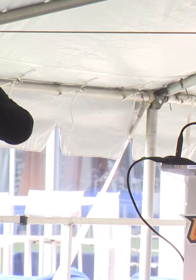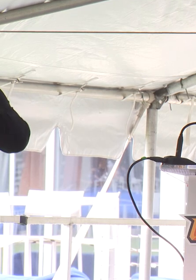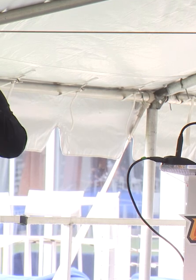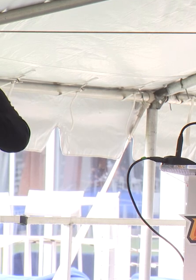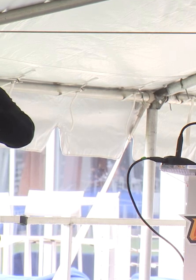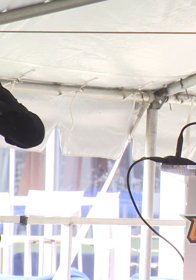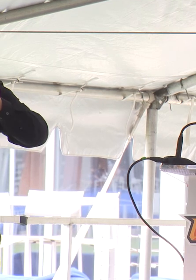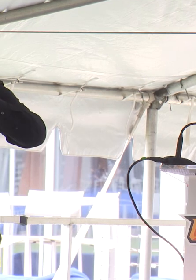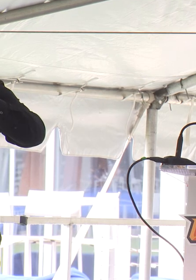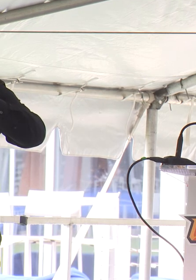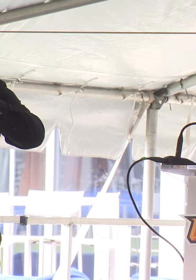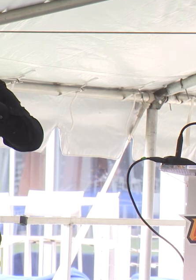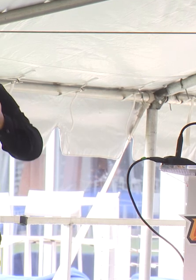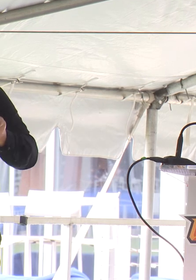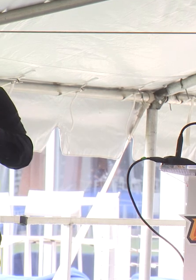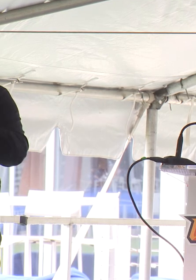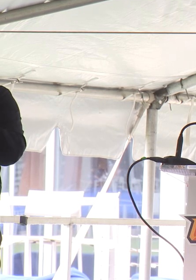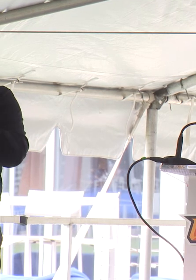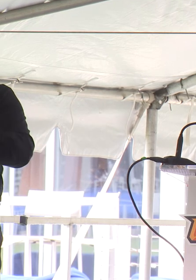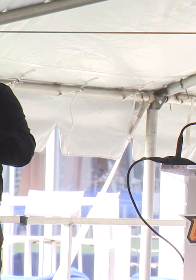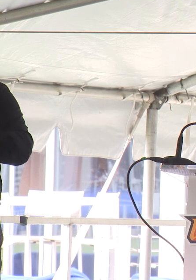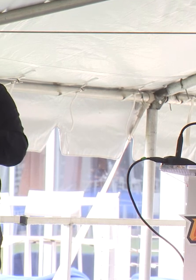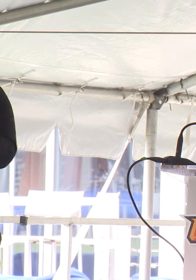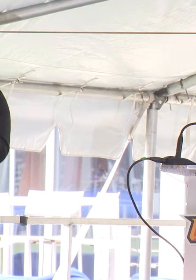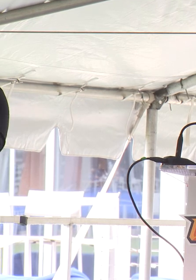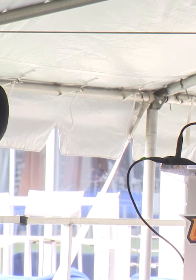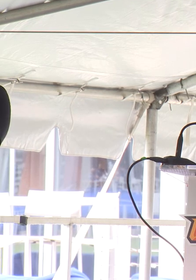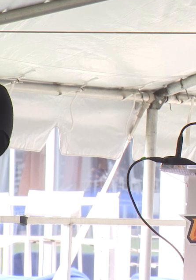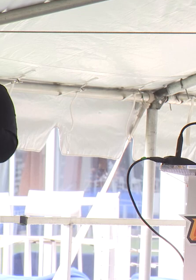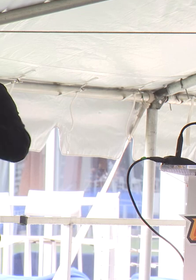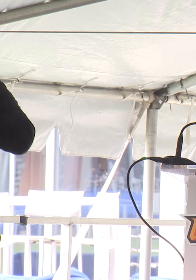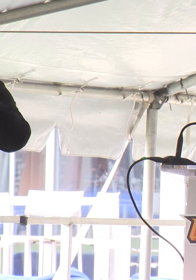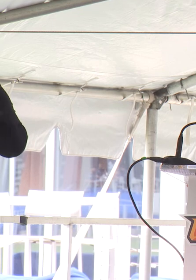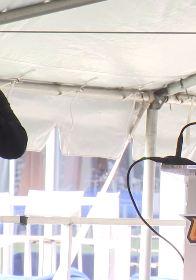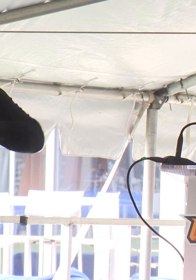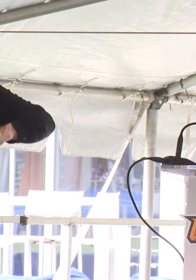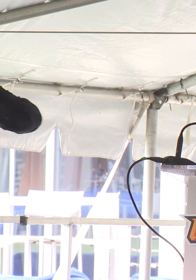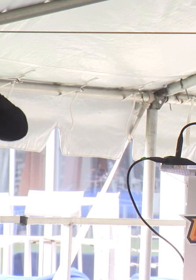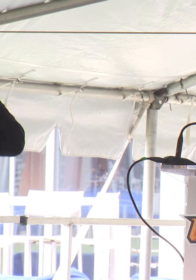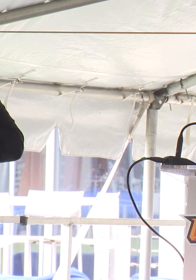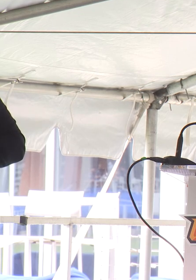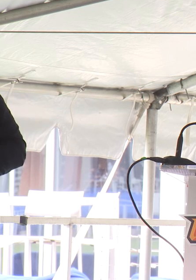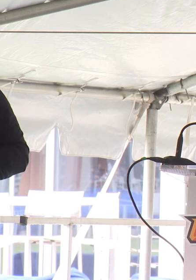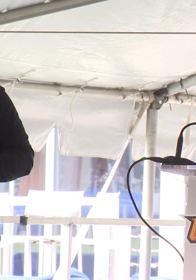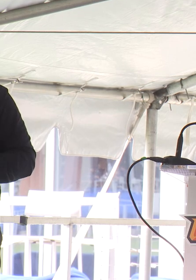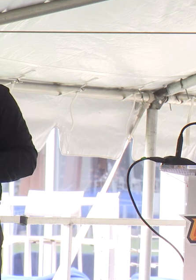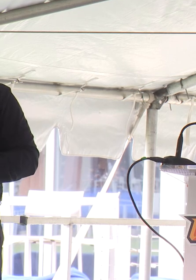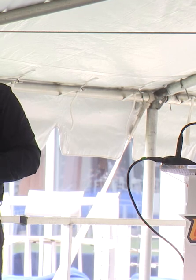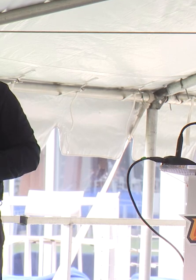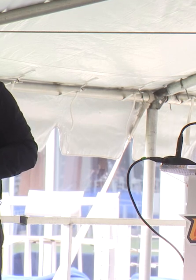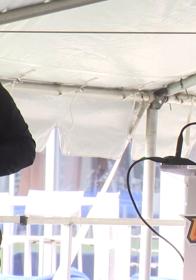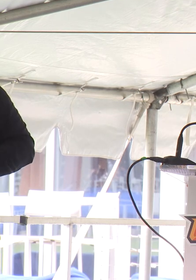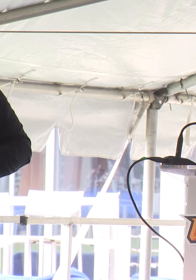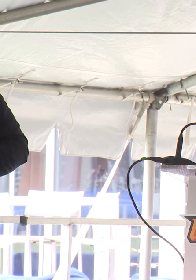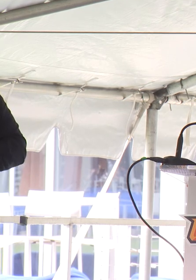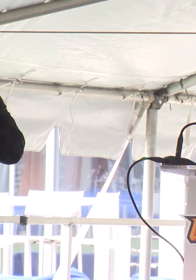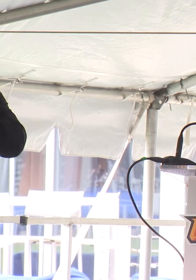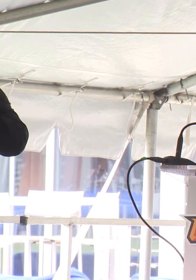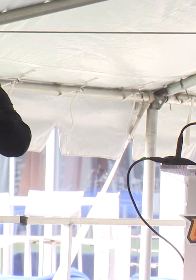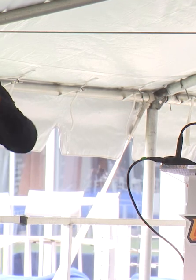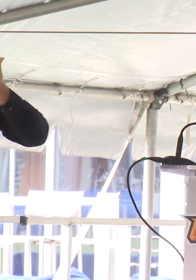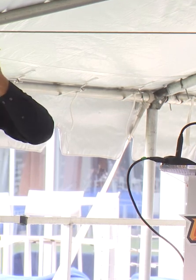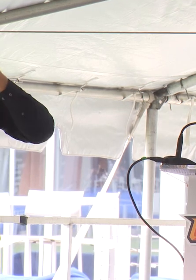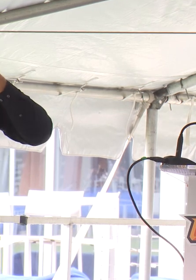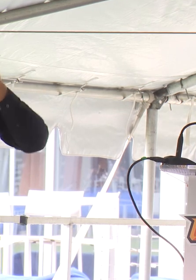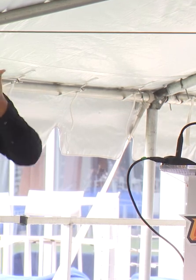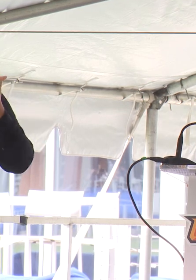gates of the impact that the commitment can have on the world around them. Bob and Janet, we extend our deepest